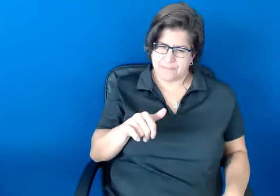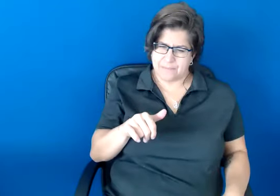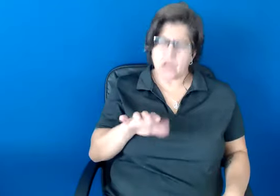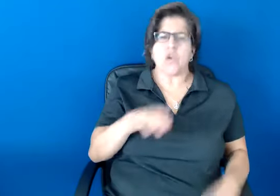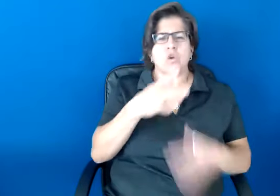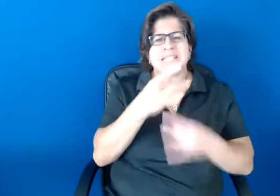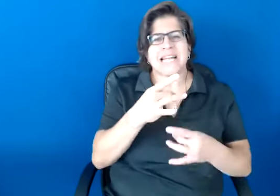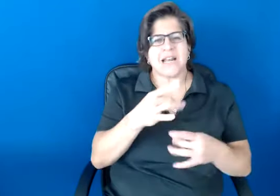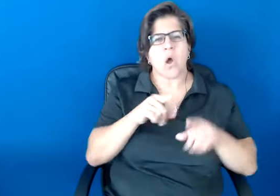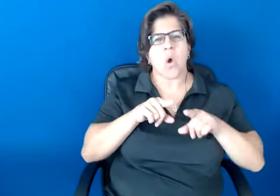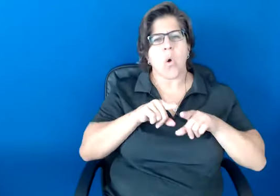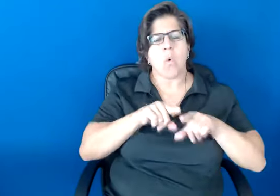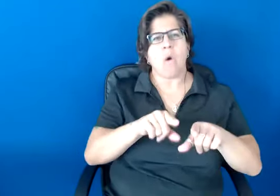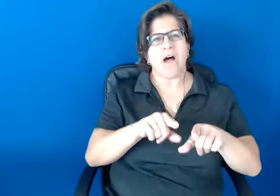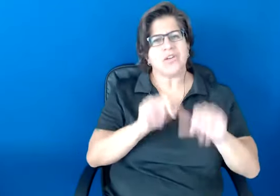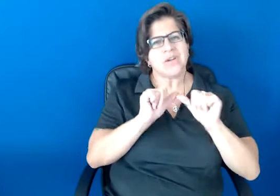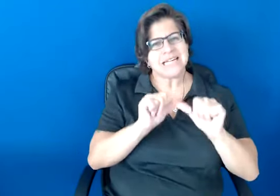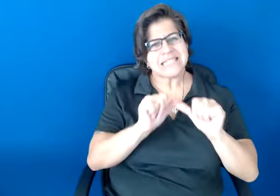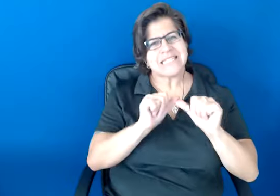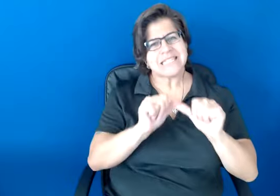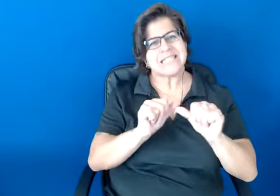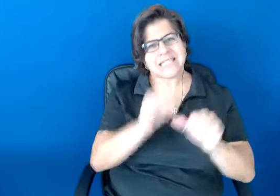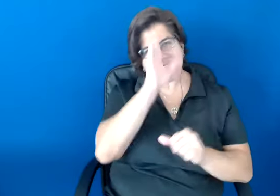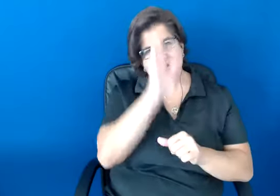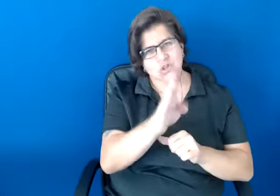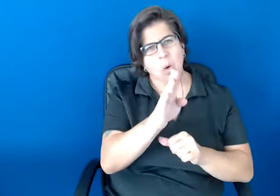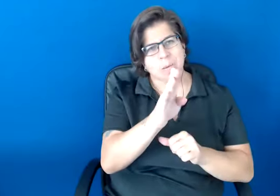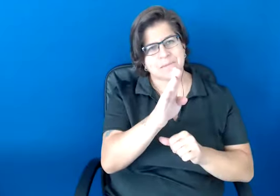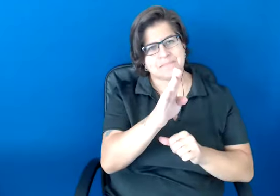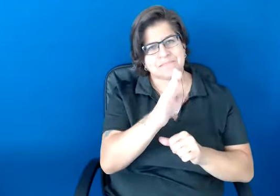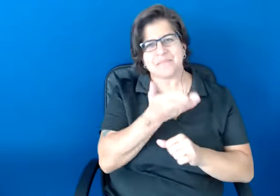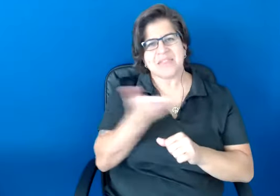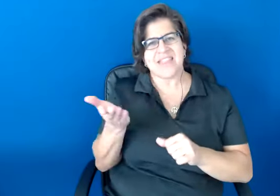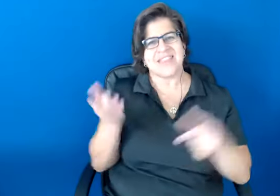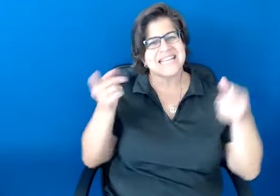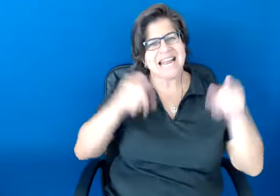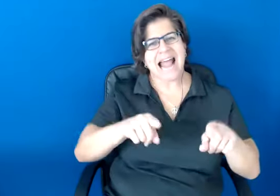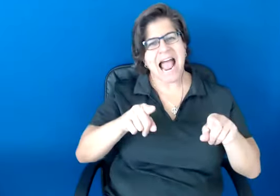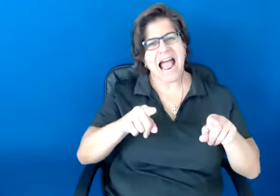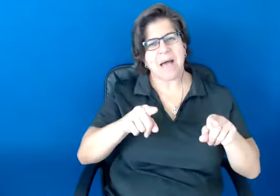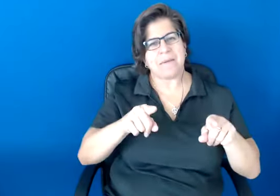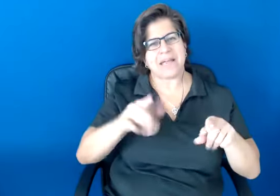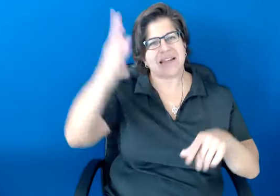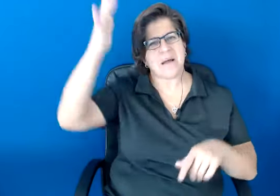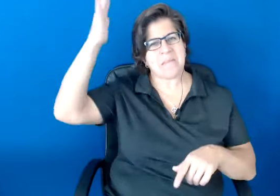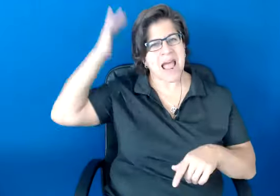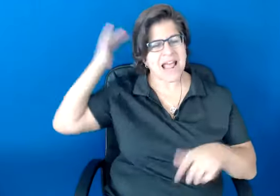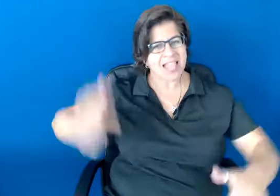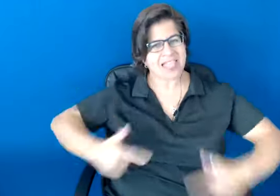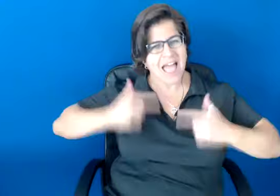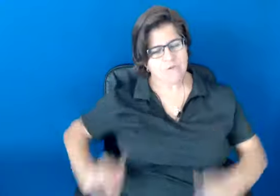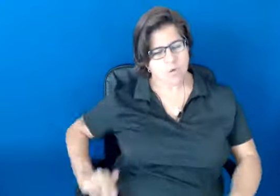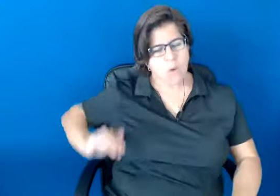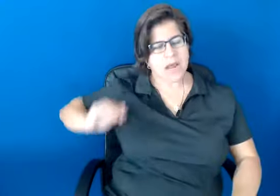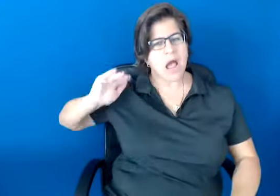stay sober in the rooms of Alcoholics Anonymous, the things that have happened to us in our childhood, the things that